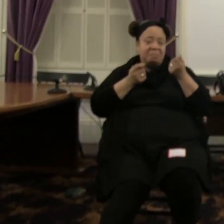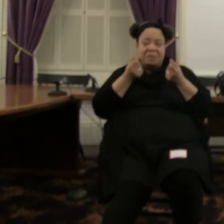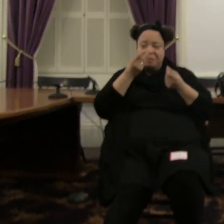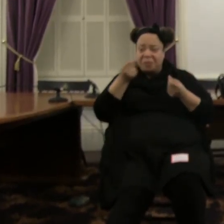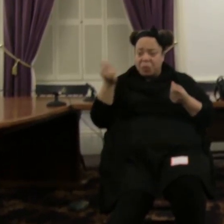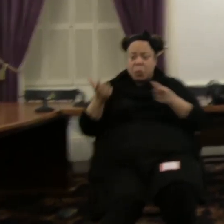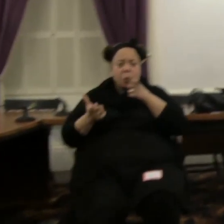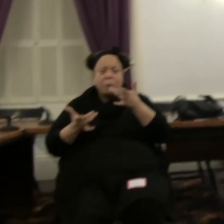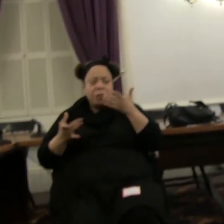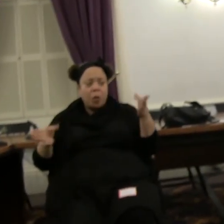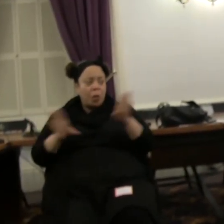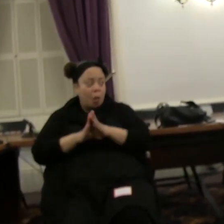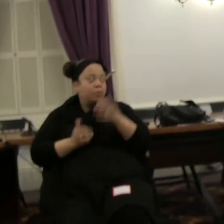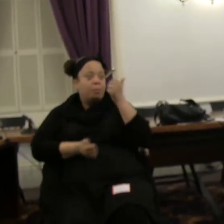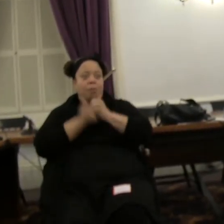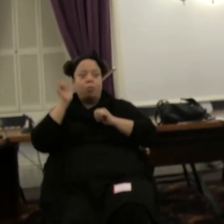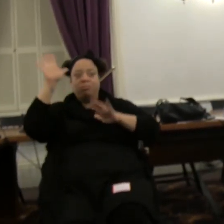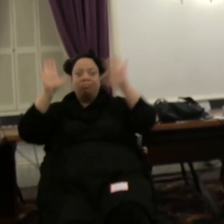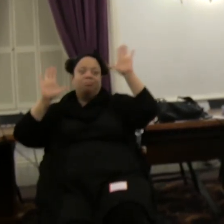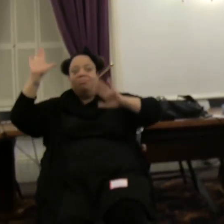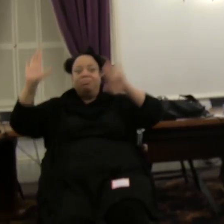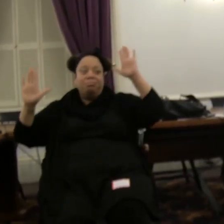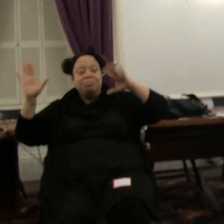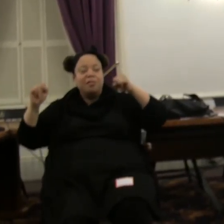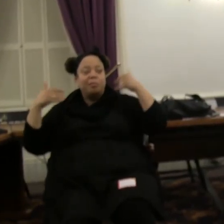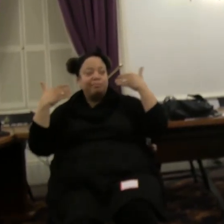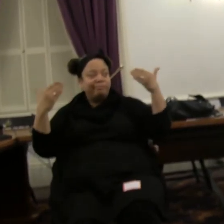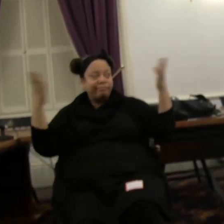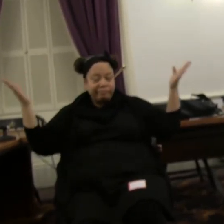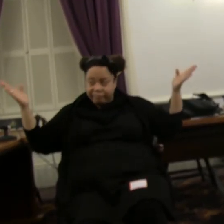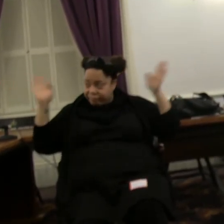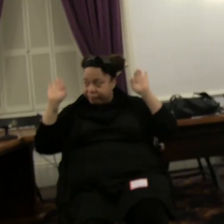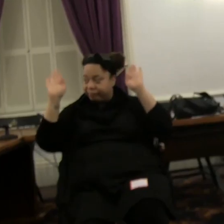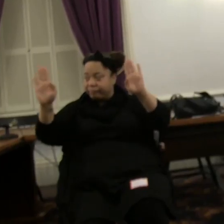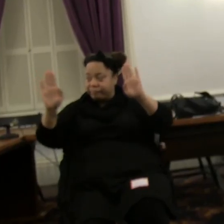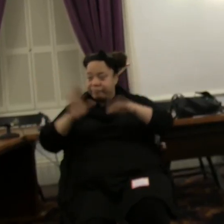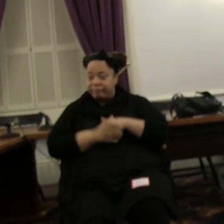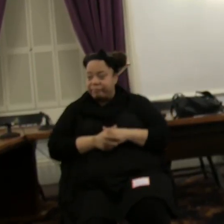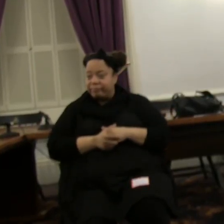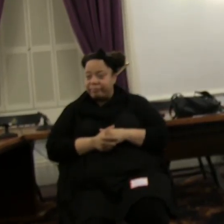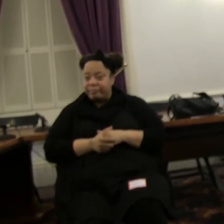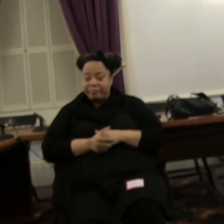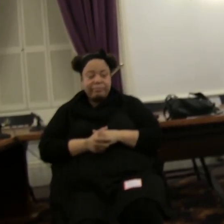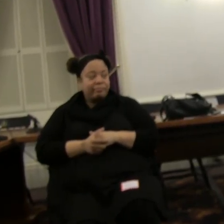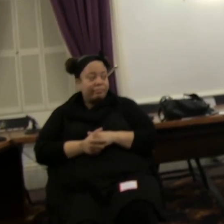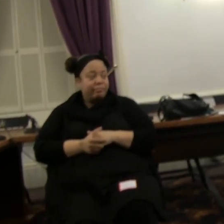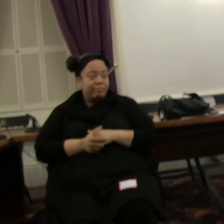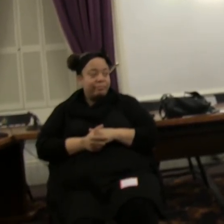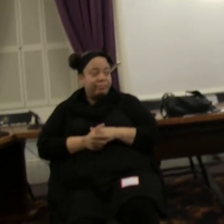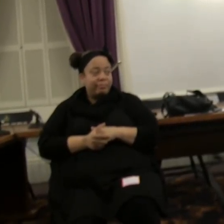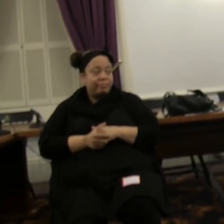So how do you feel about the door being open? Show of hands to keep the doors